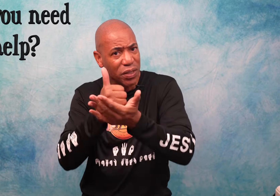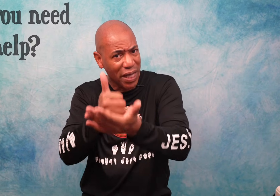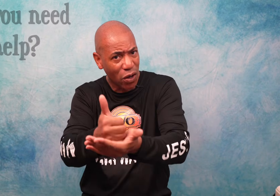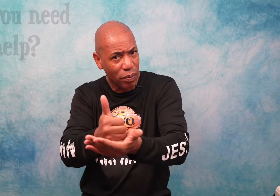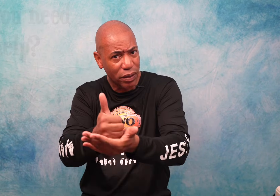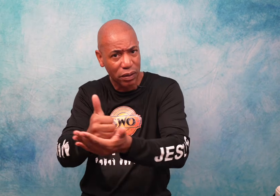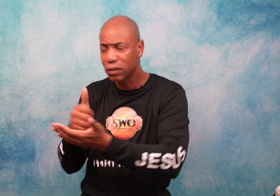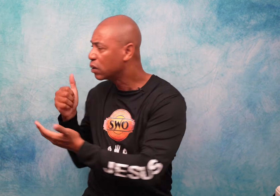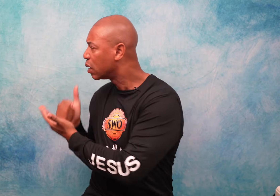need help?